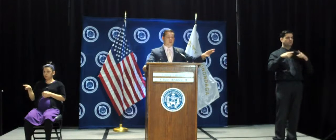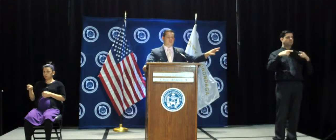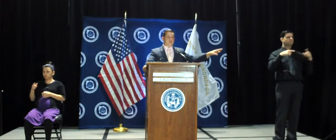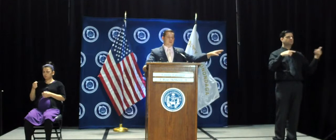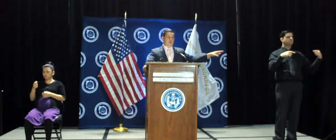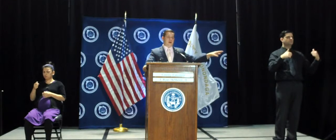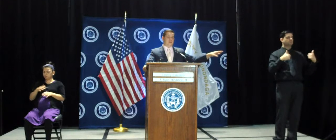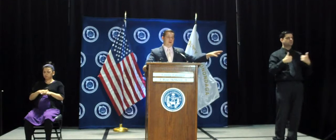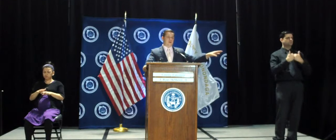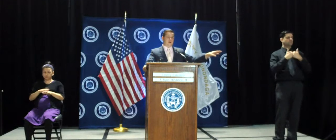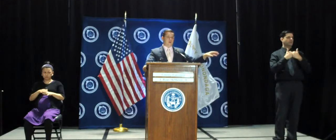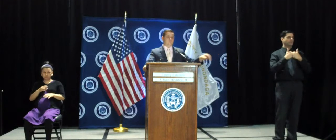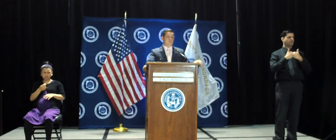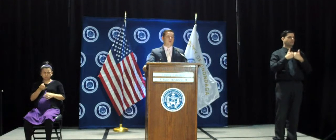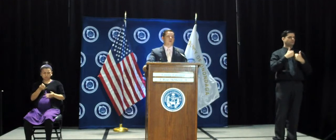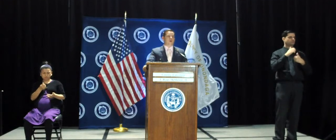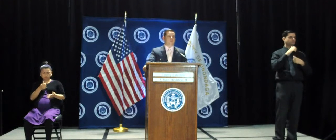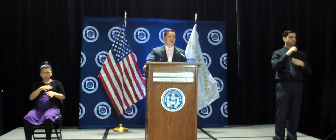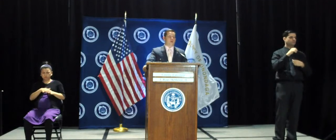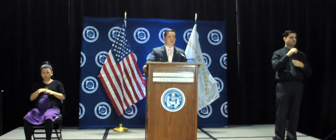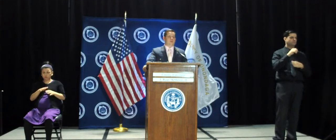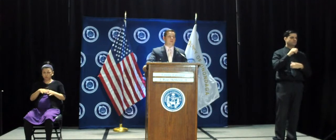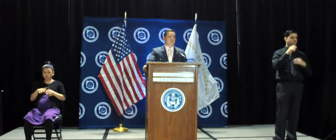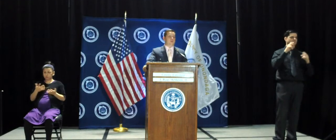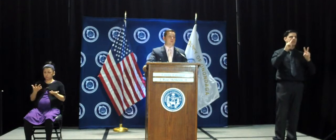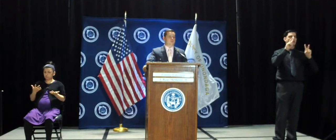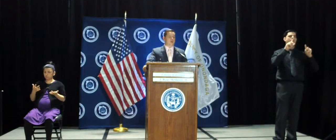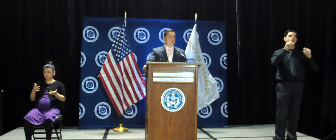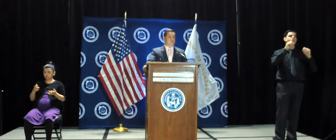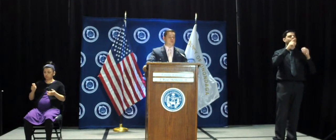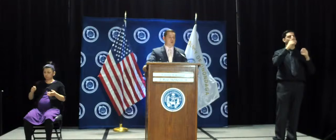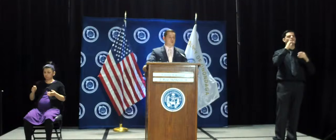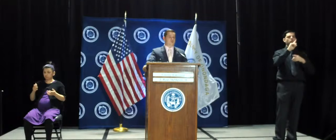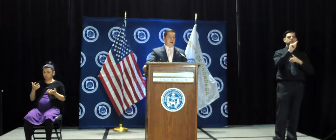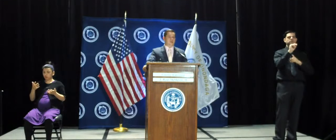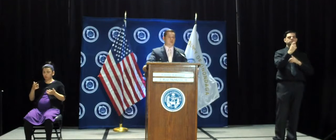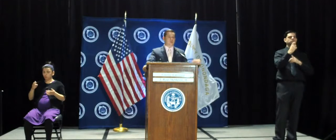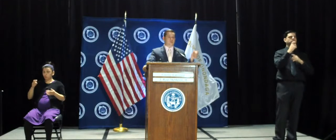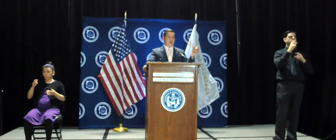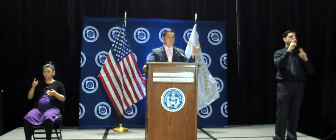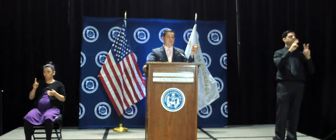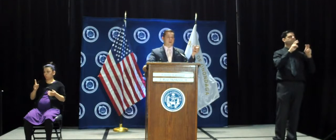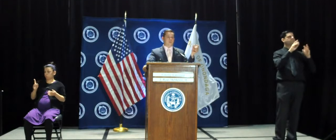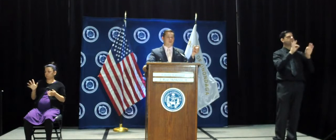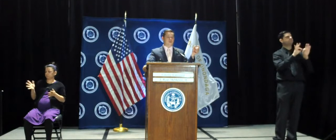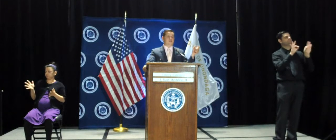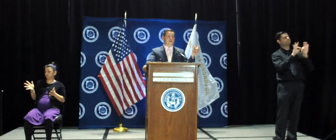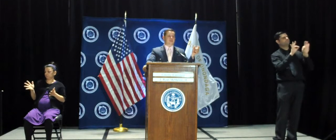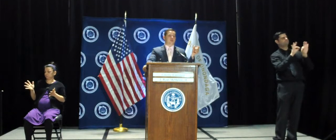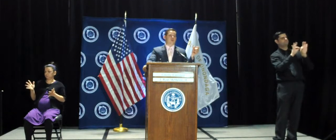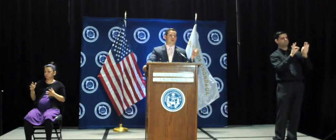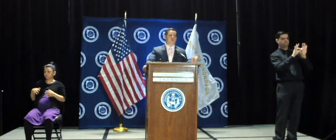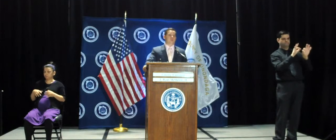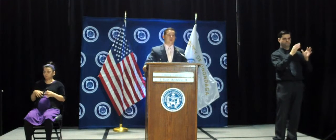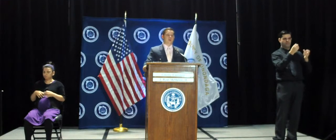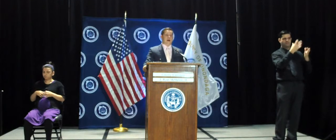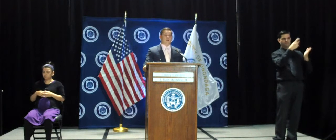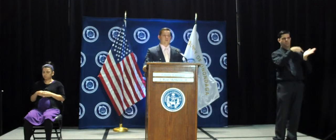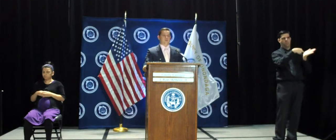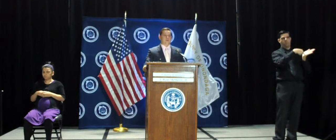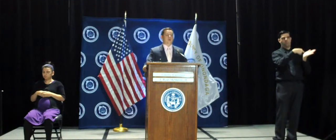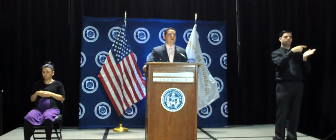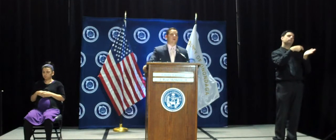being challenged in a court in Onondaga County. But the bankruptcy judge, mind you, the Shoppingtown Mall is assessed at $33